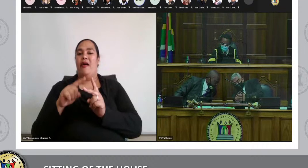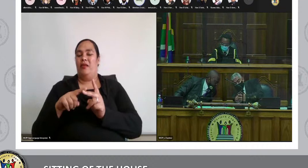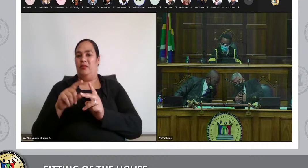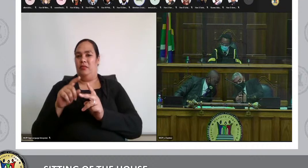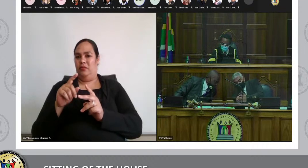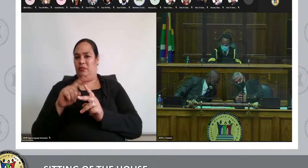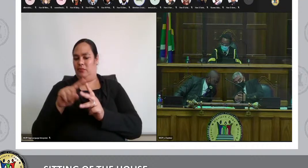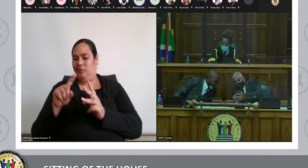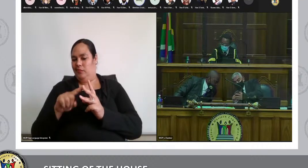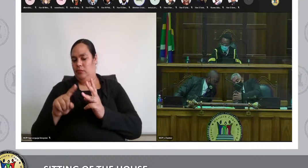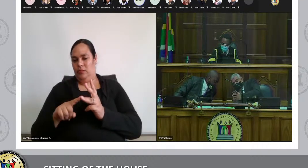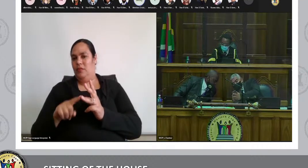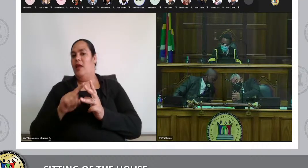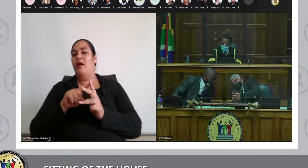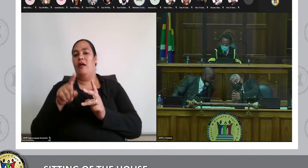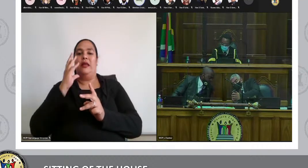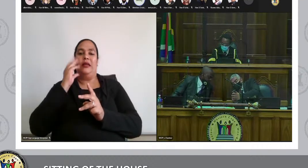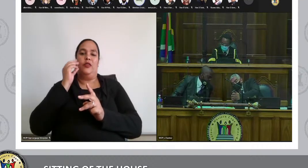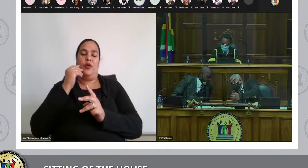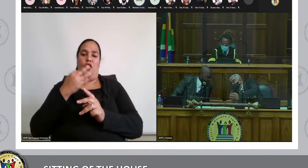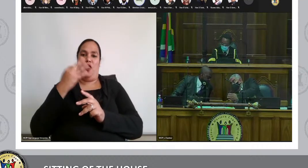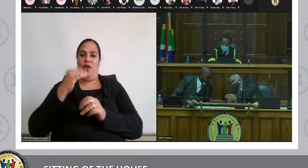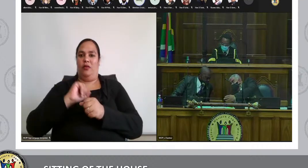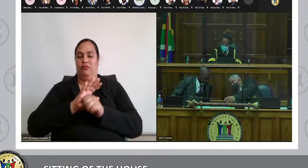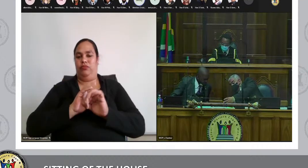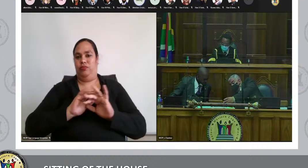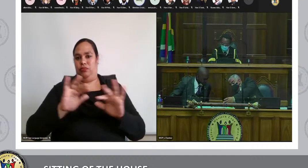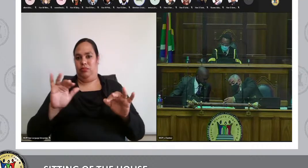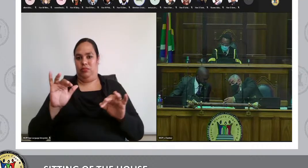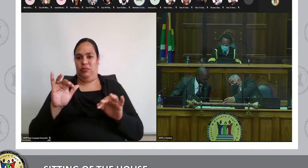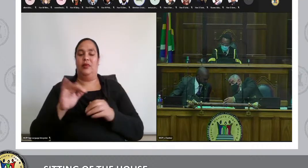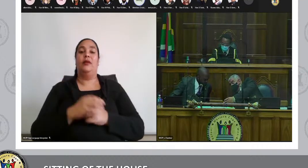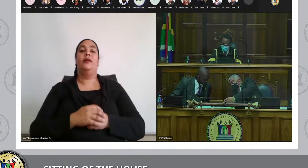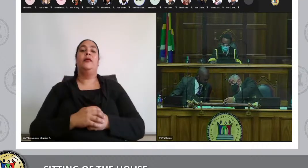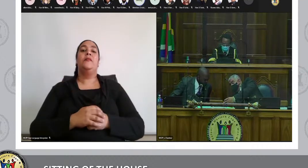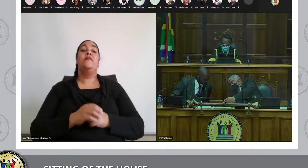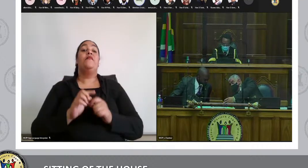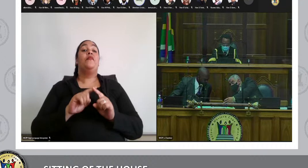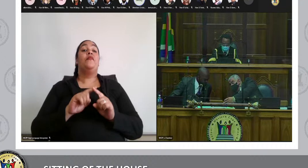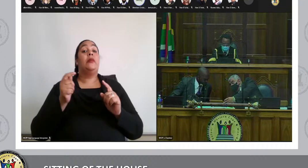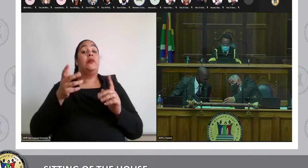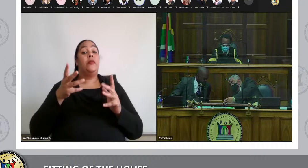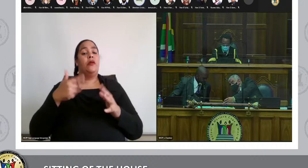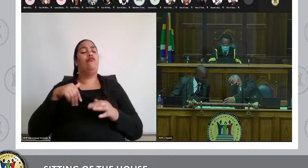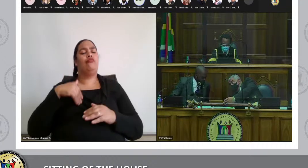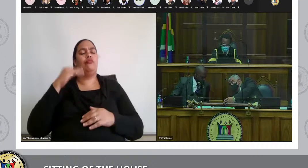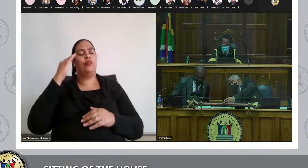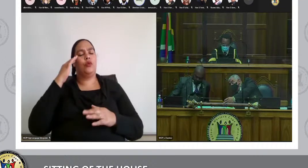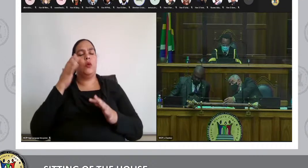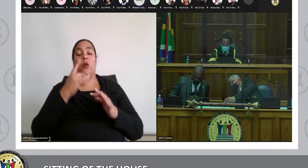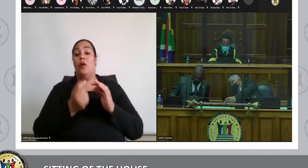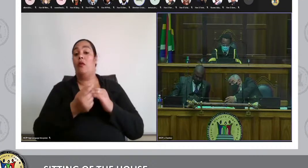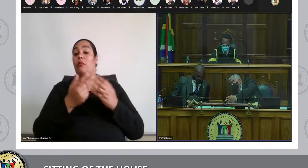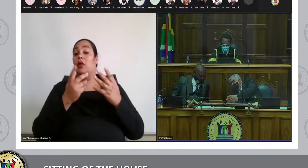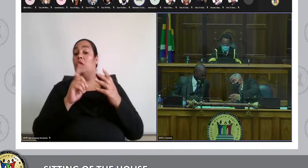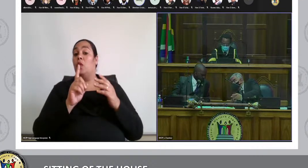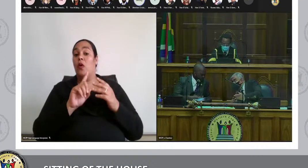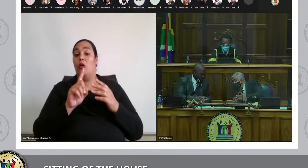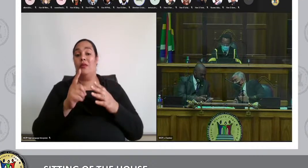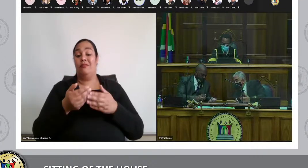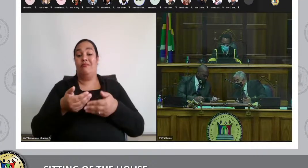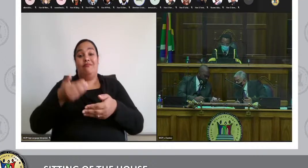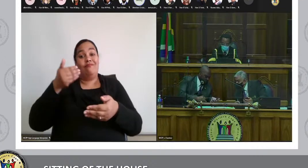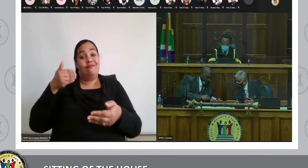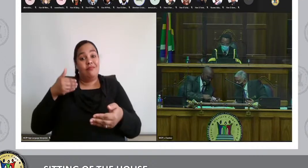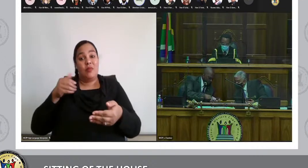experiencing a third wave of infections. Now, Speaker, we know that what happened previously,